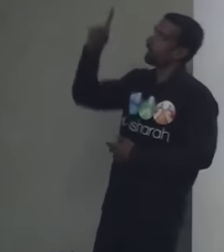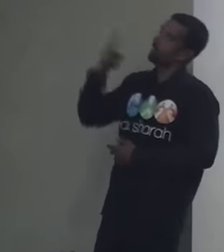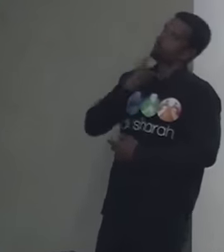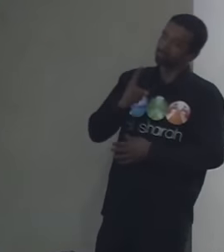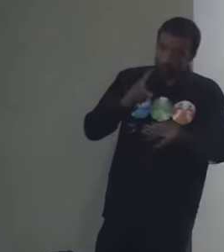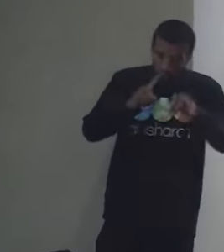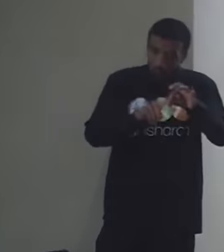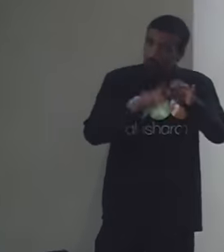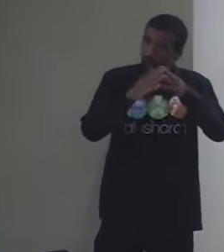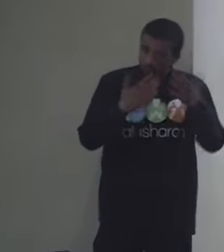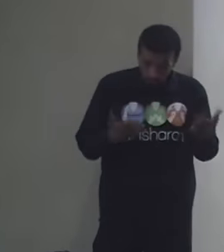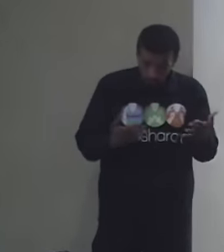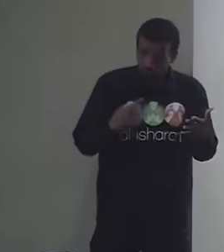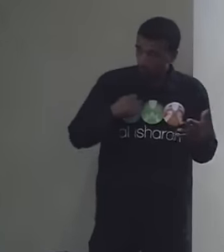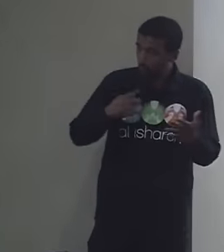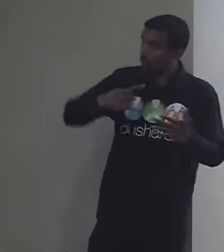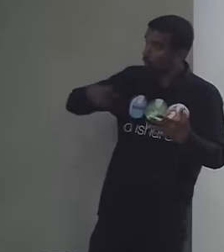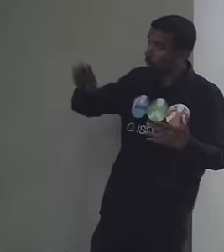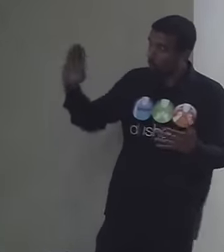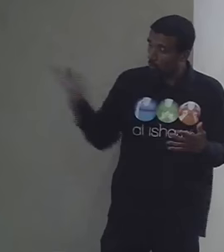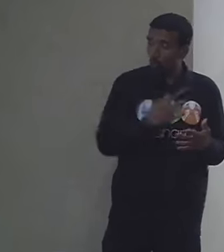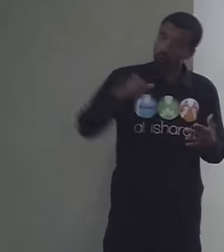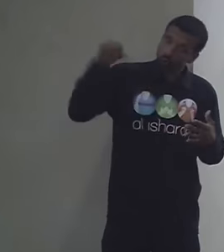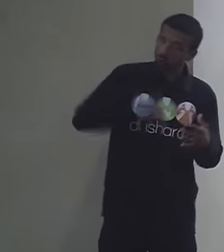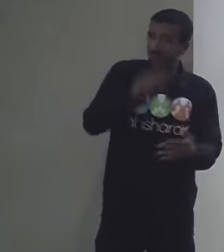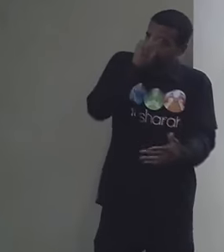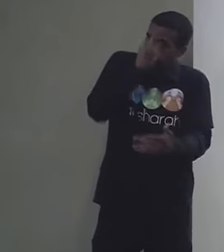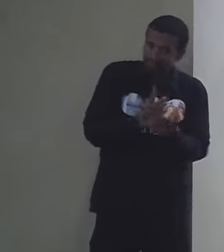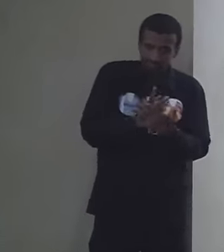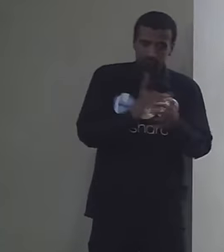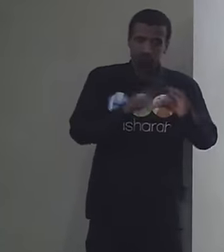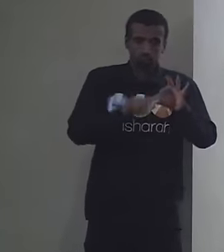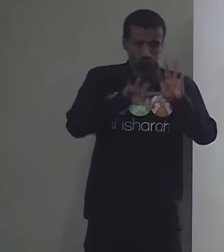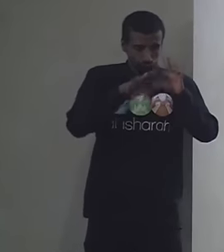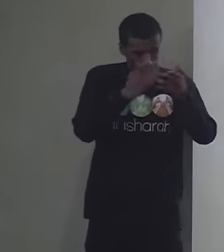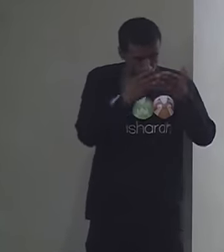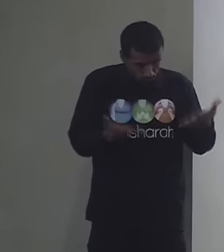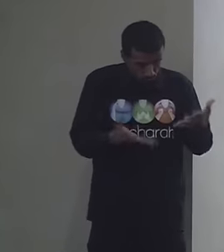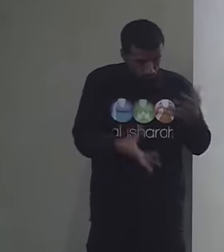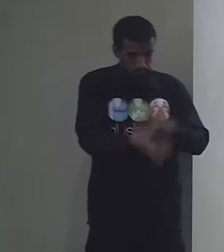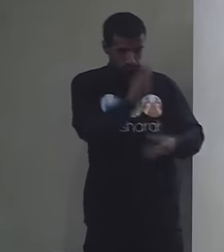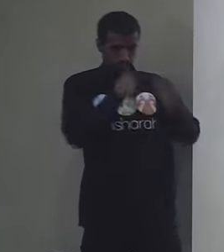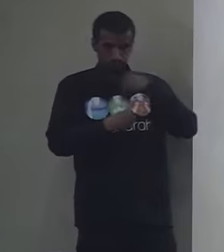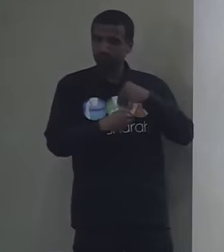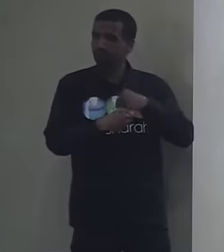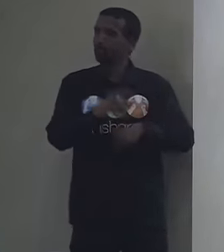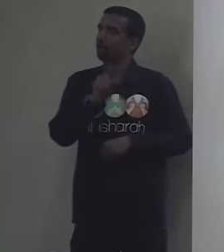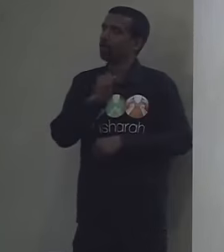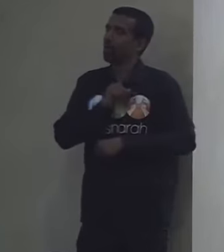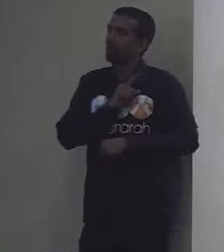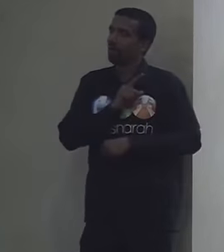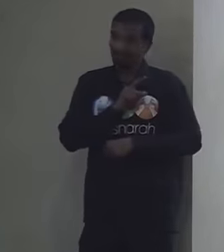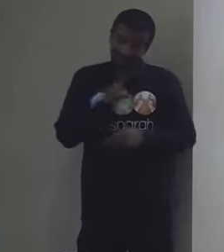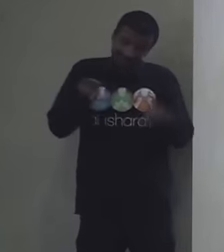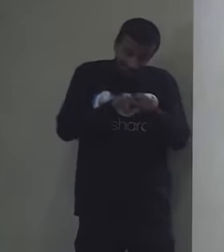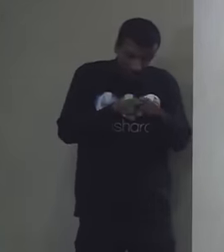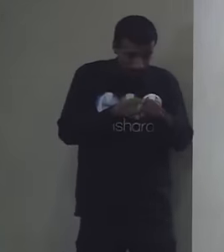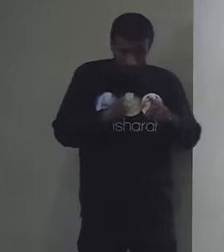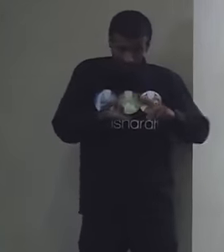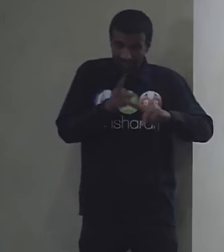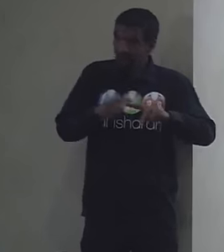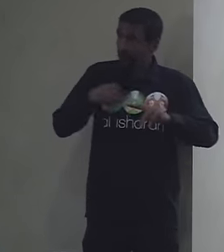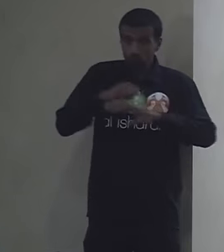front of Allah and you'll see Jahannam, and then it will become what? Aynul Yaqeen. It's too late, buddy. It's too